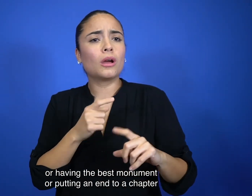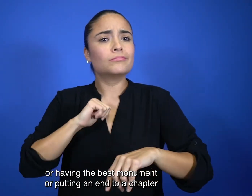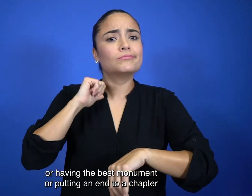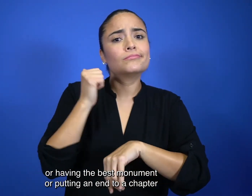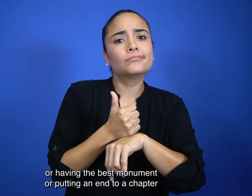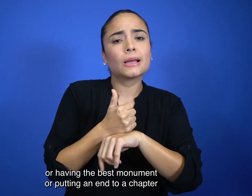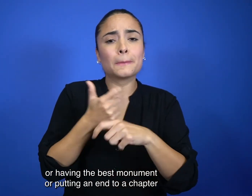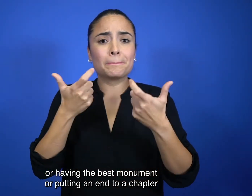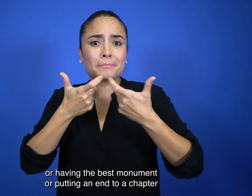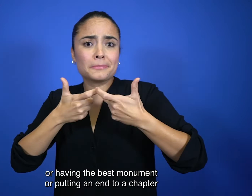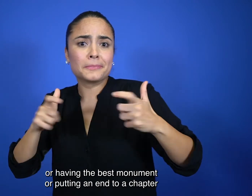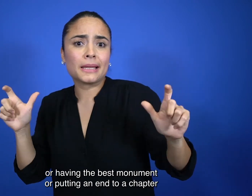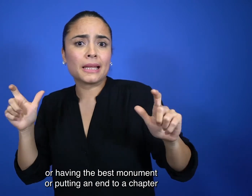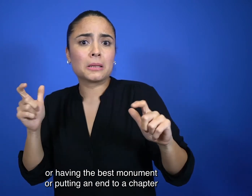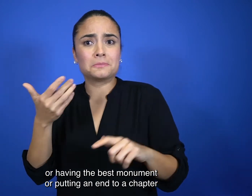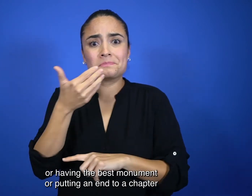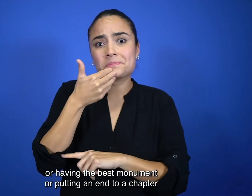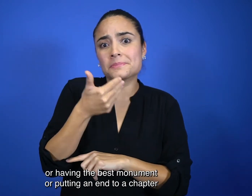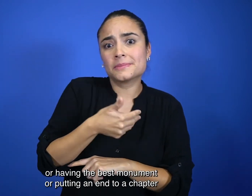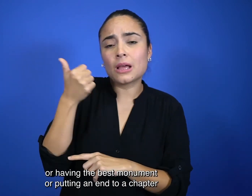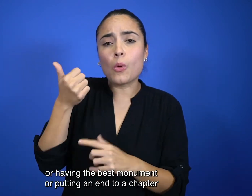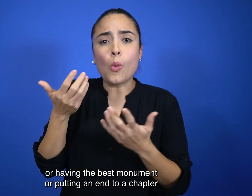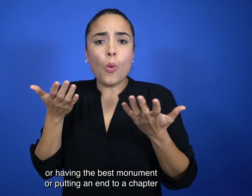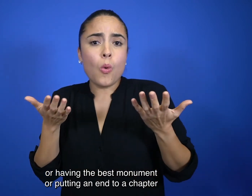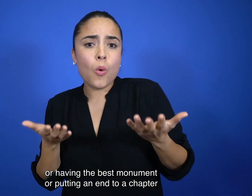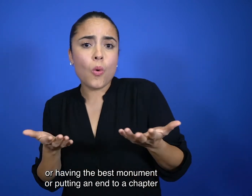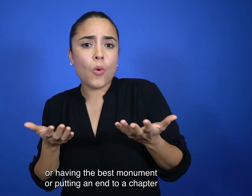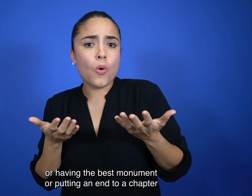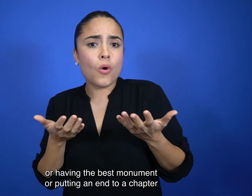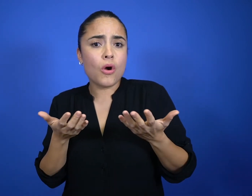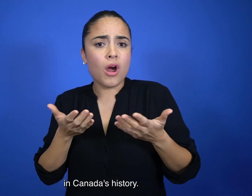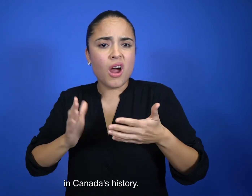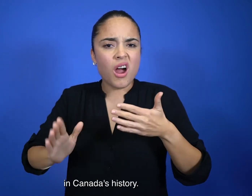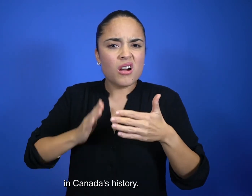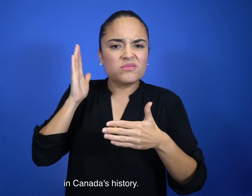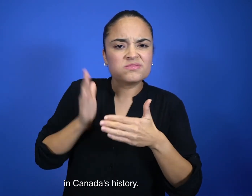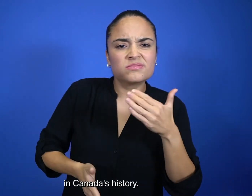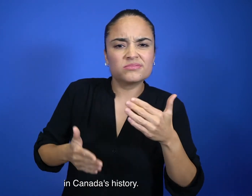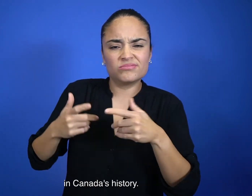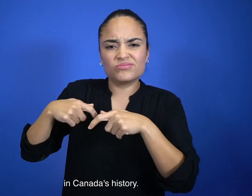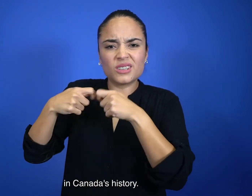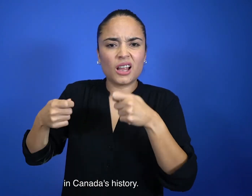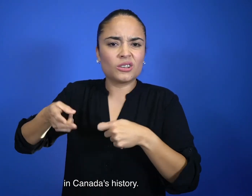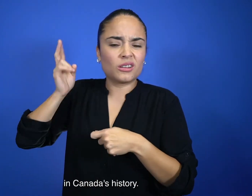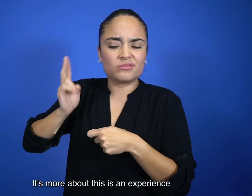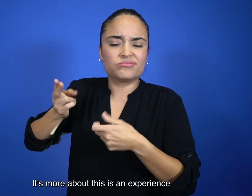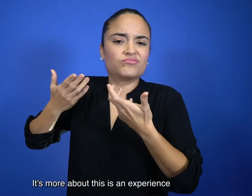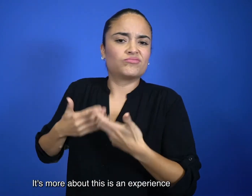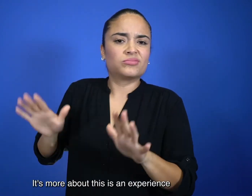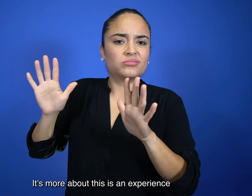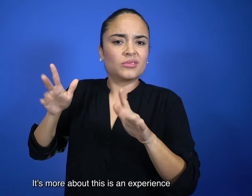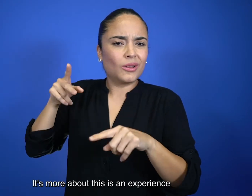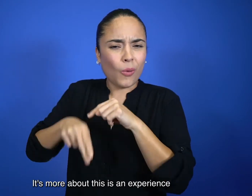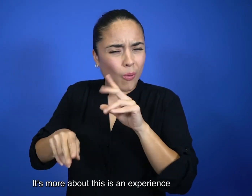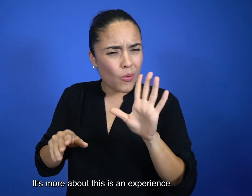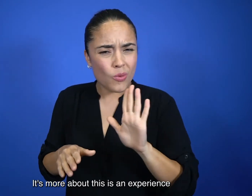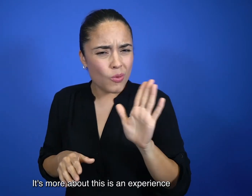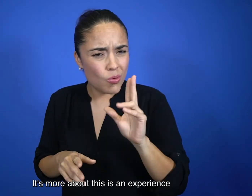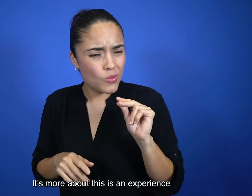best monument or putting an end to a chapter in Canada's history. It's more about, this